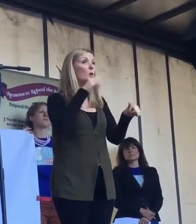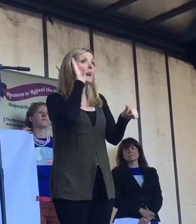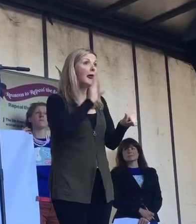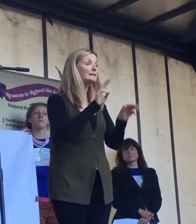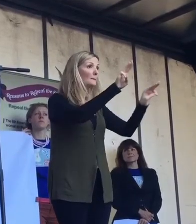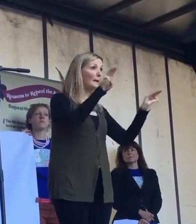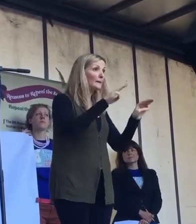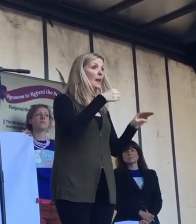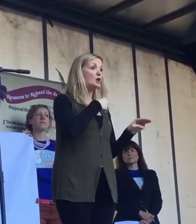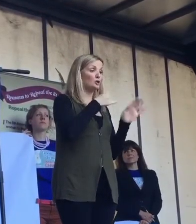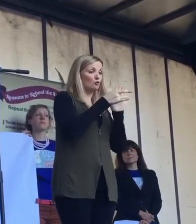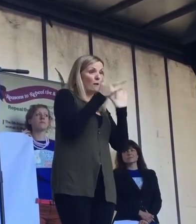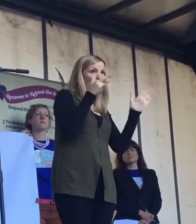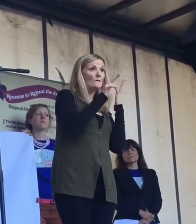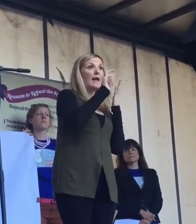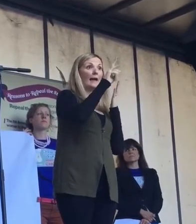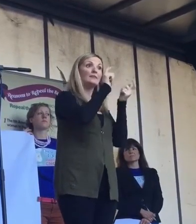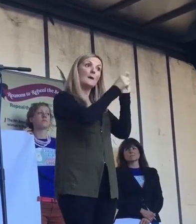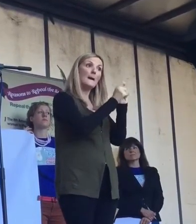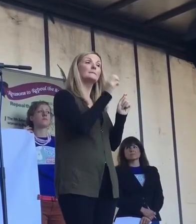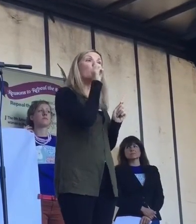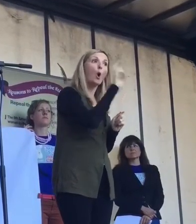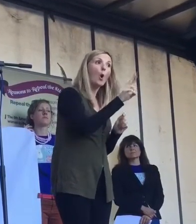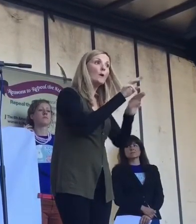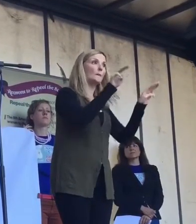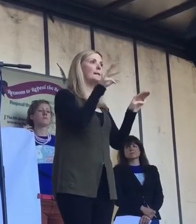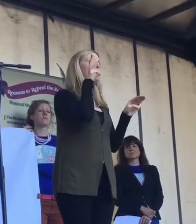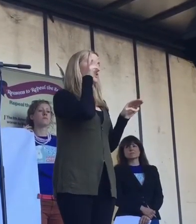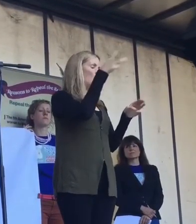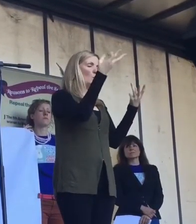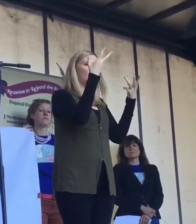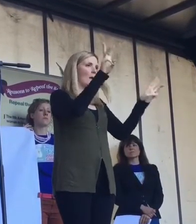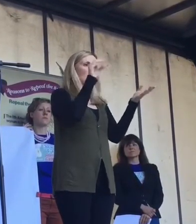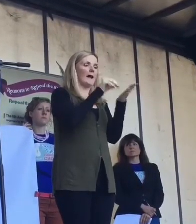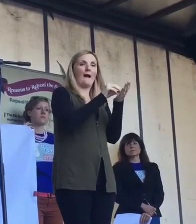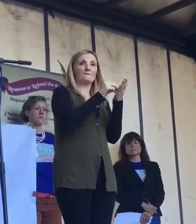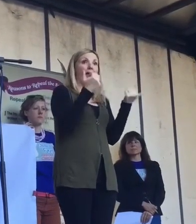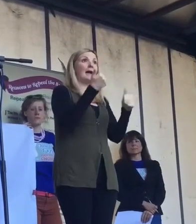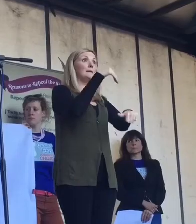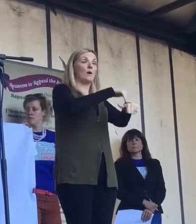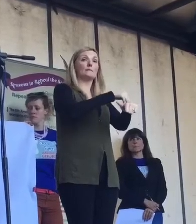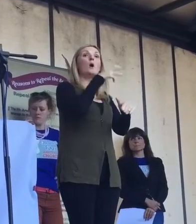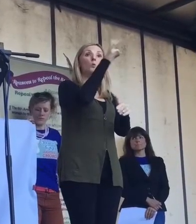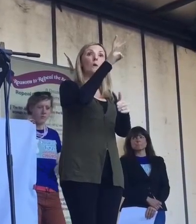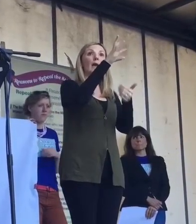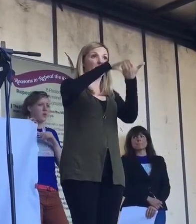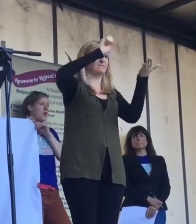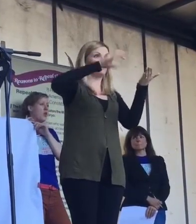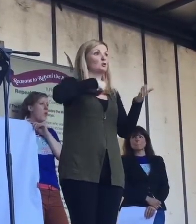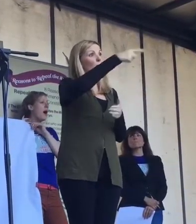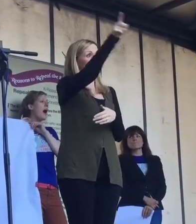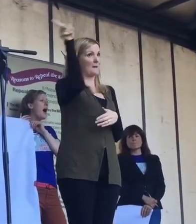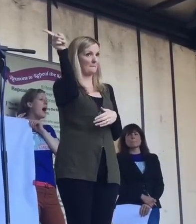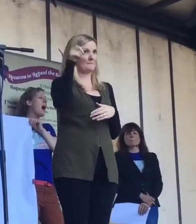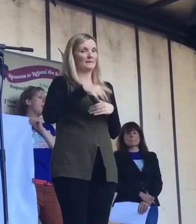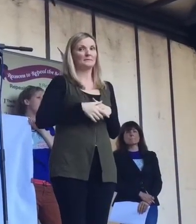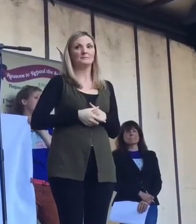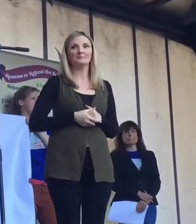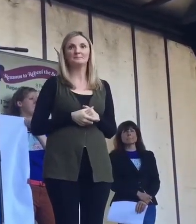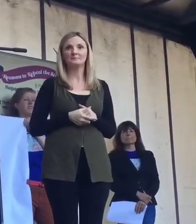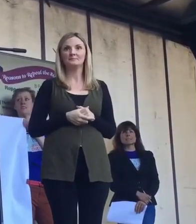people to remove the 8th Amendment, or the people will have no hesitation in removing them.